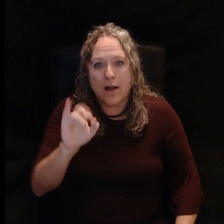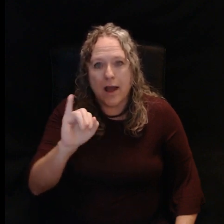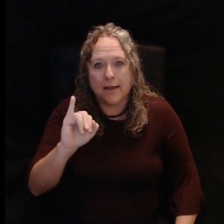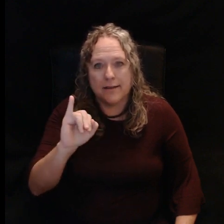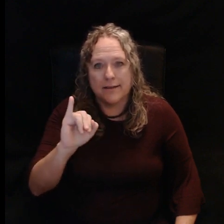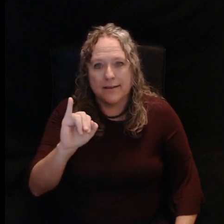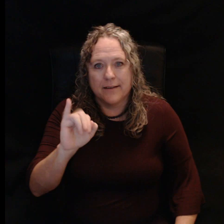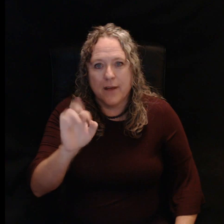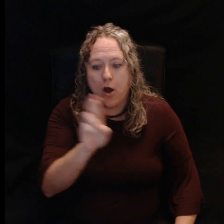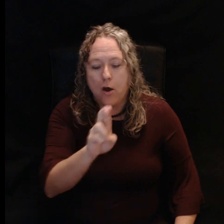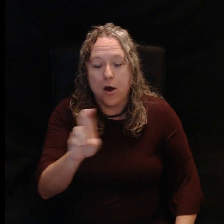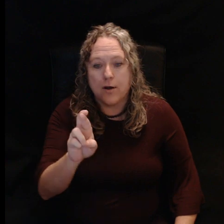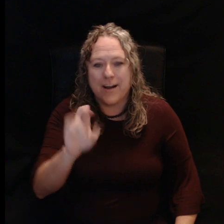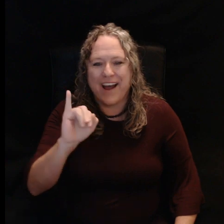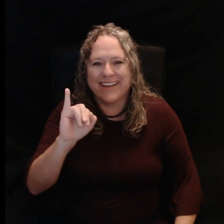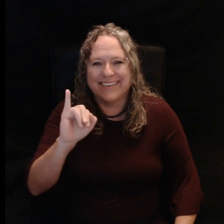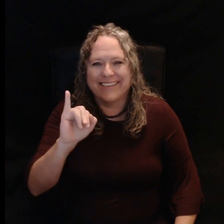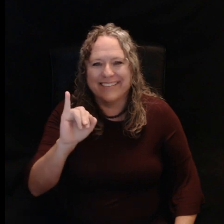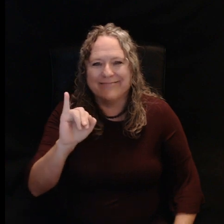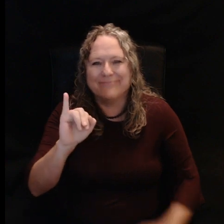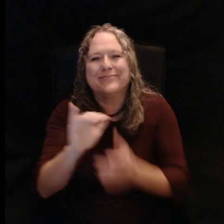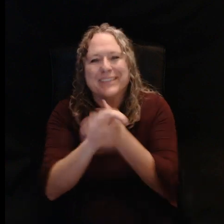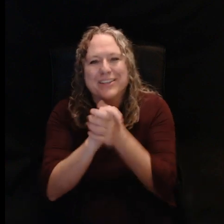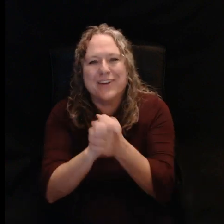Torri. R-I.